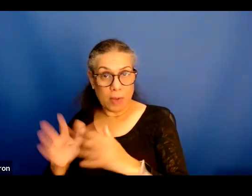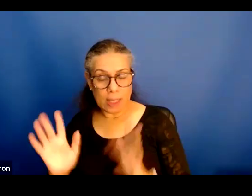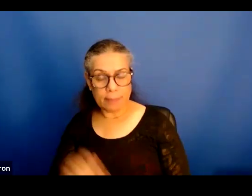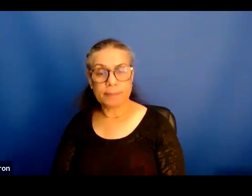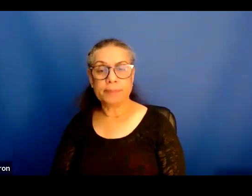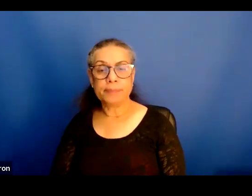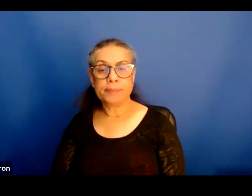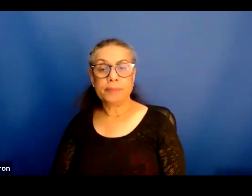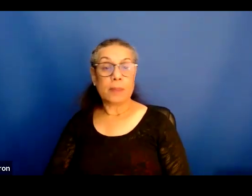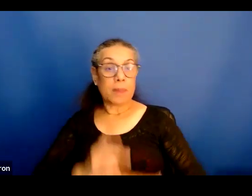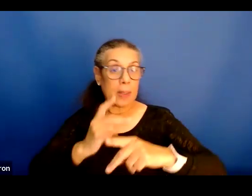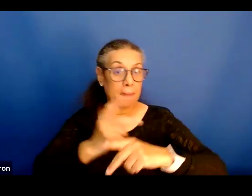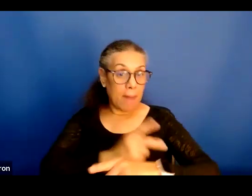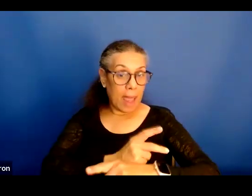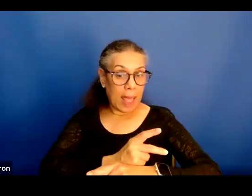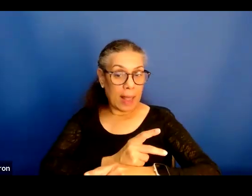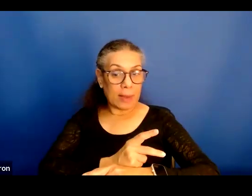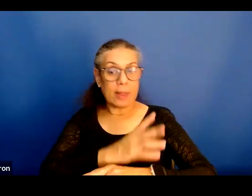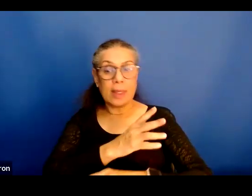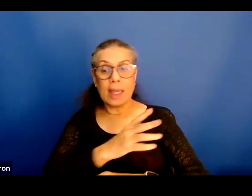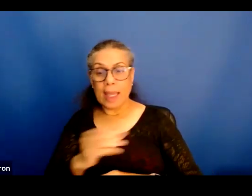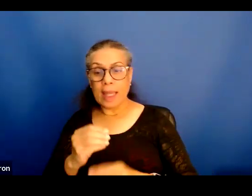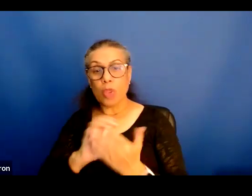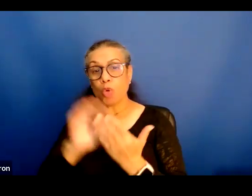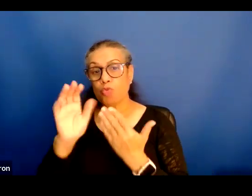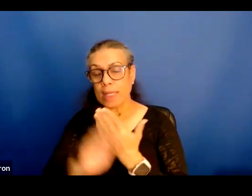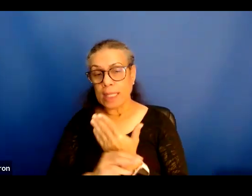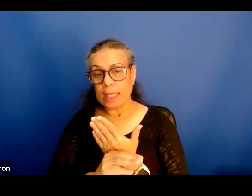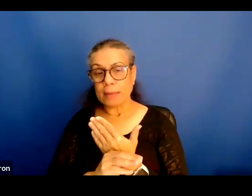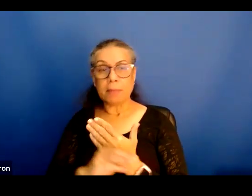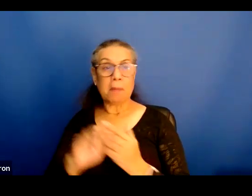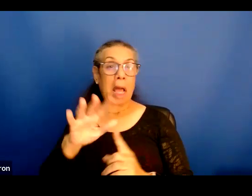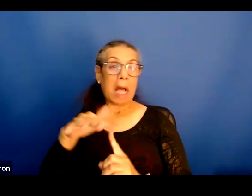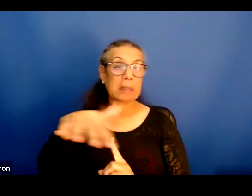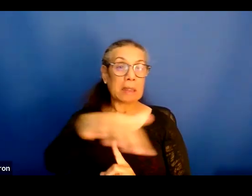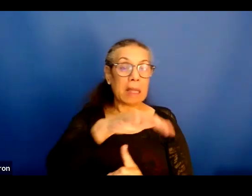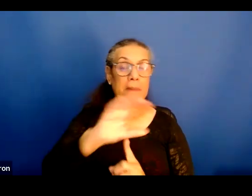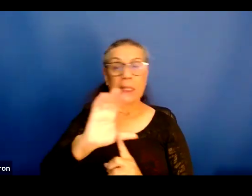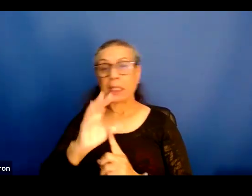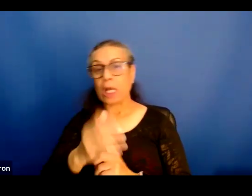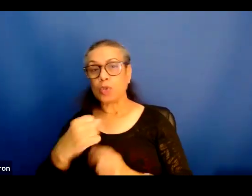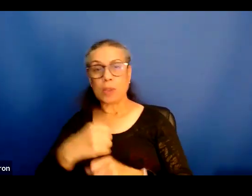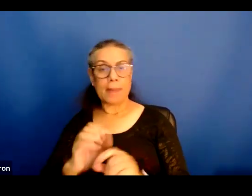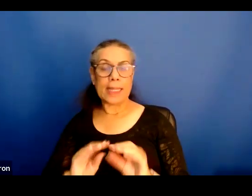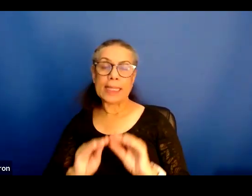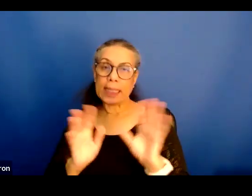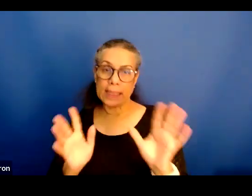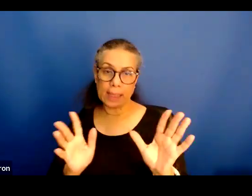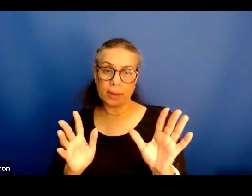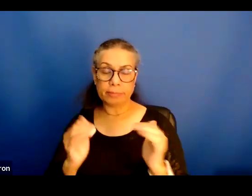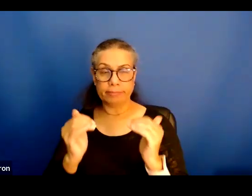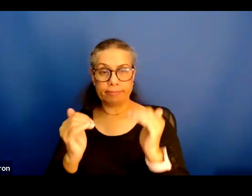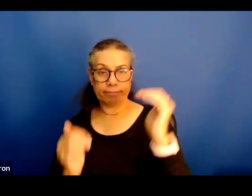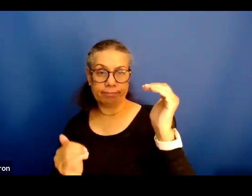and math curriculum materials were aligned across classrooms, our climate, culture, and accountability data made it clear. The